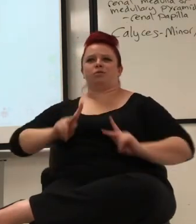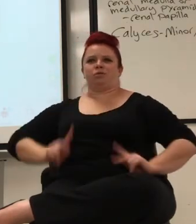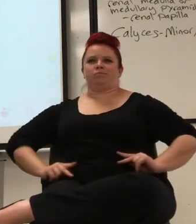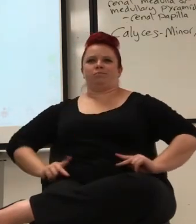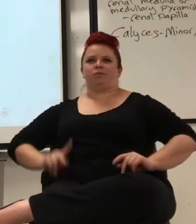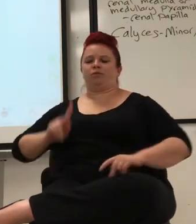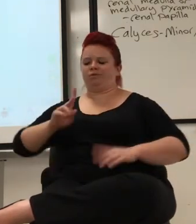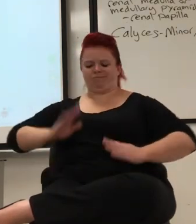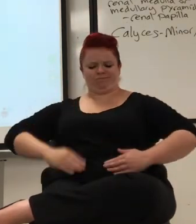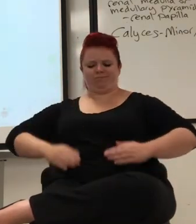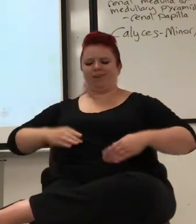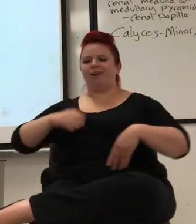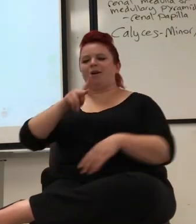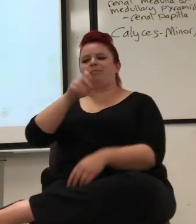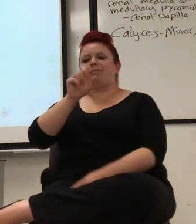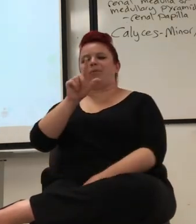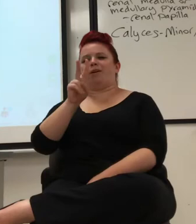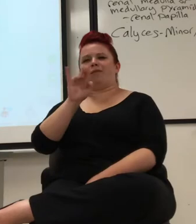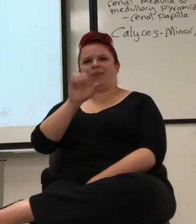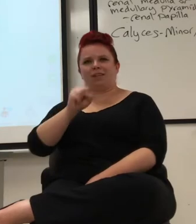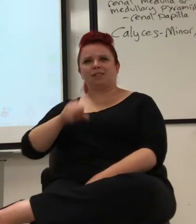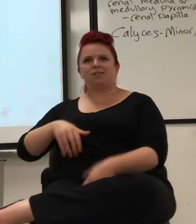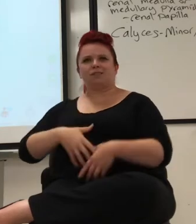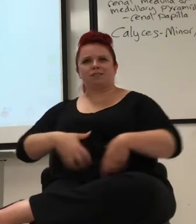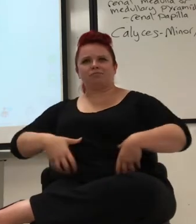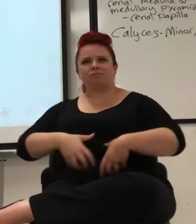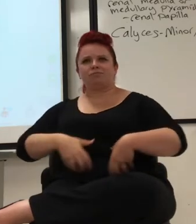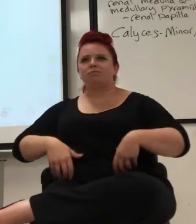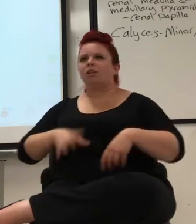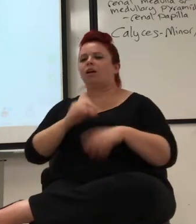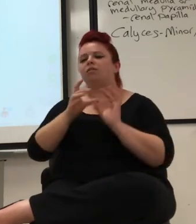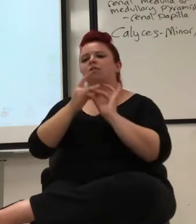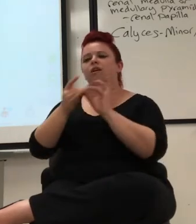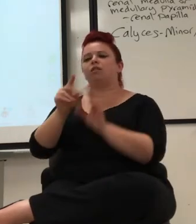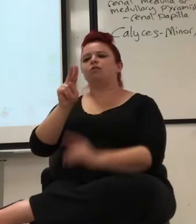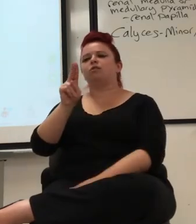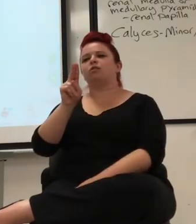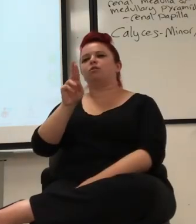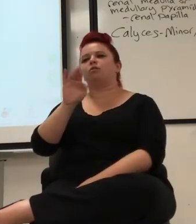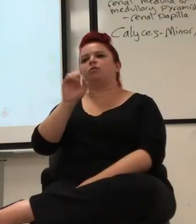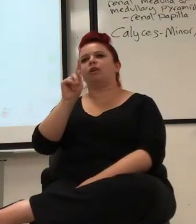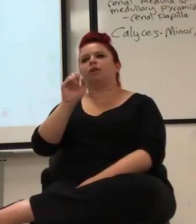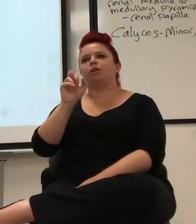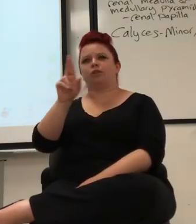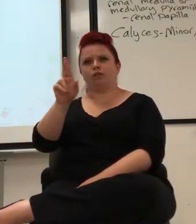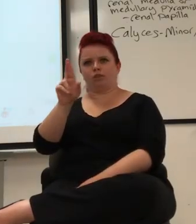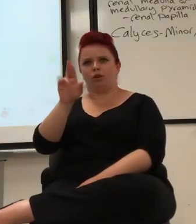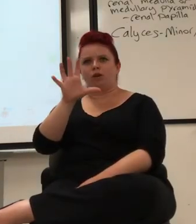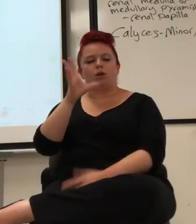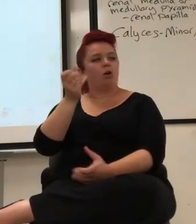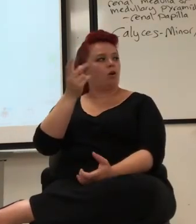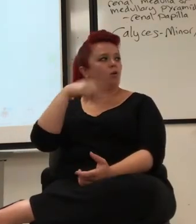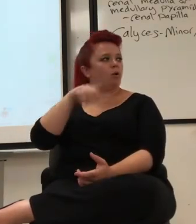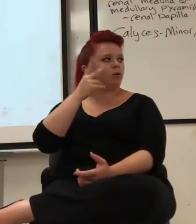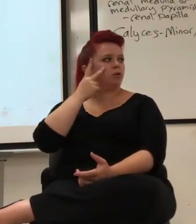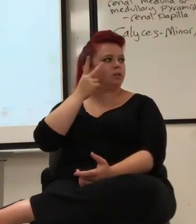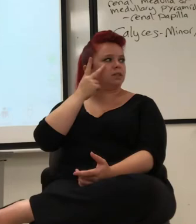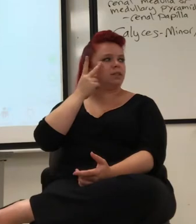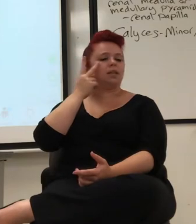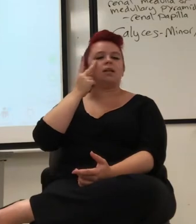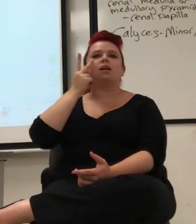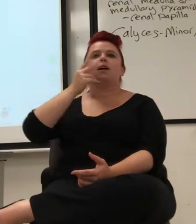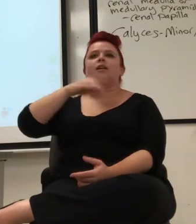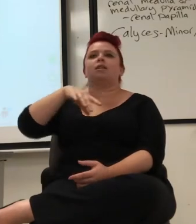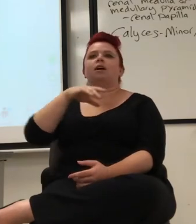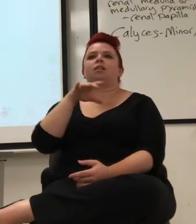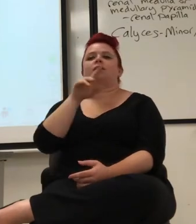ureter. Okay. Now what I want you to see is how the nephron